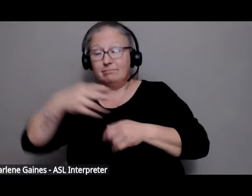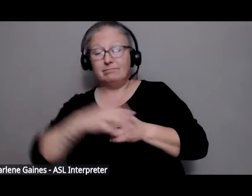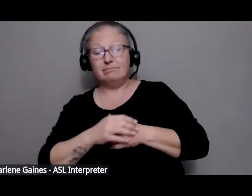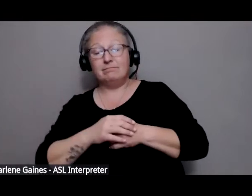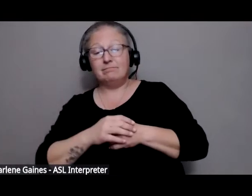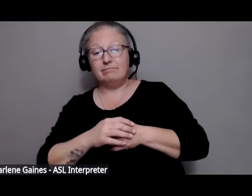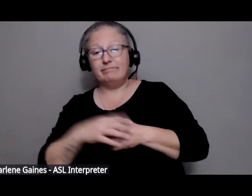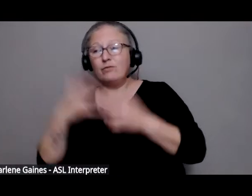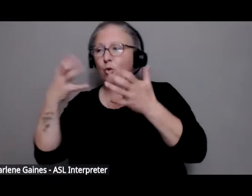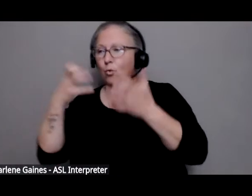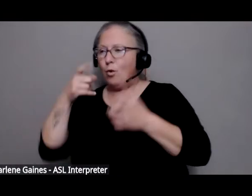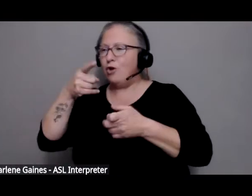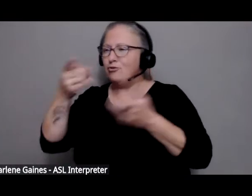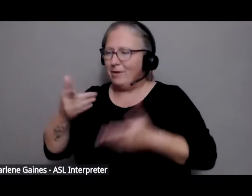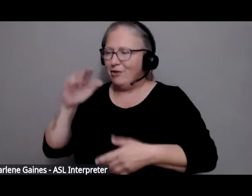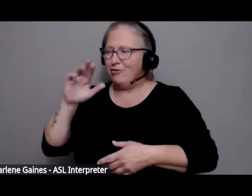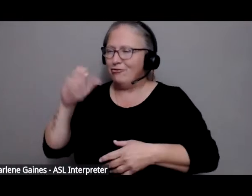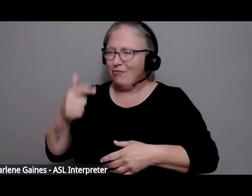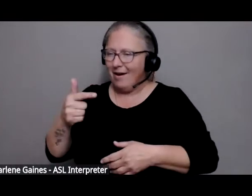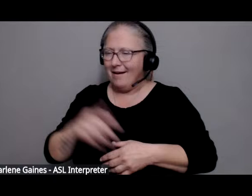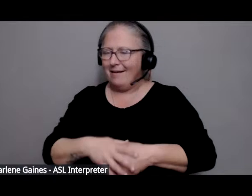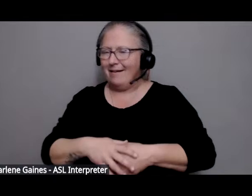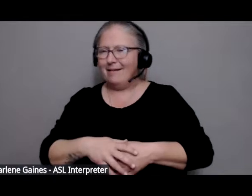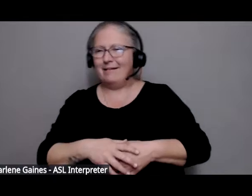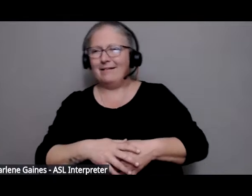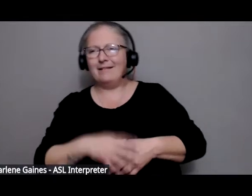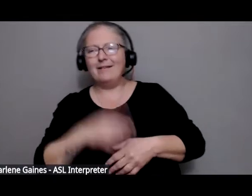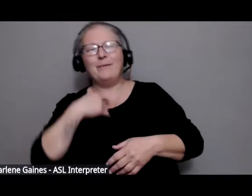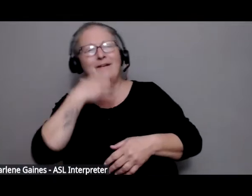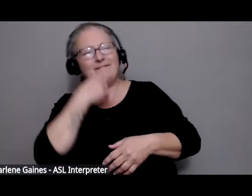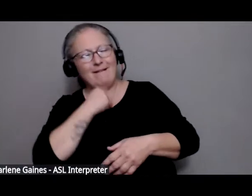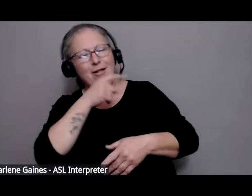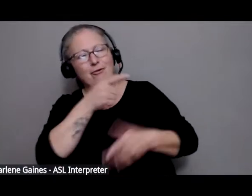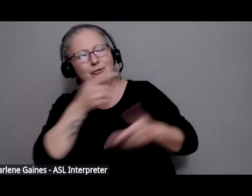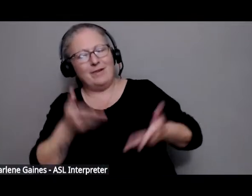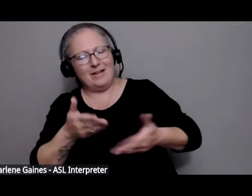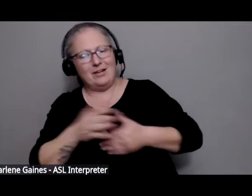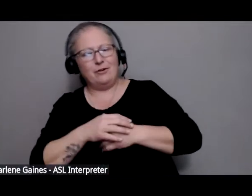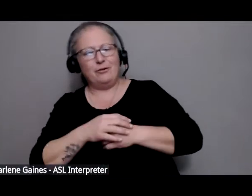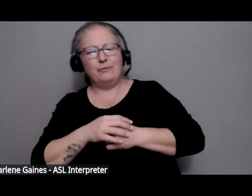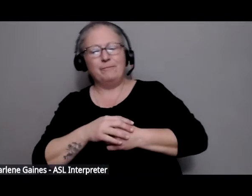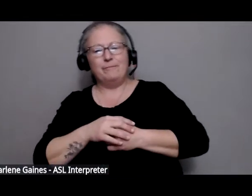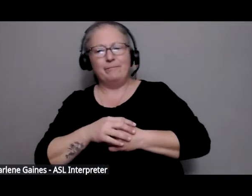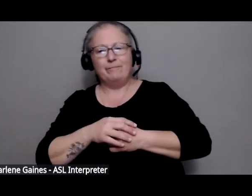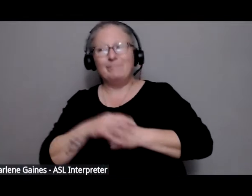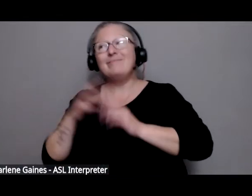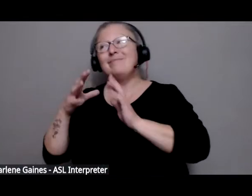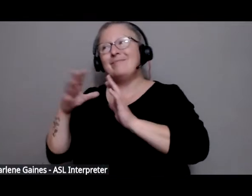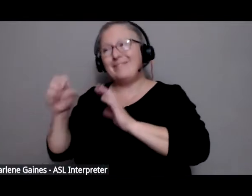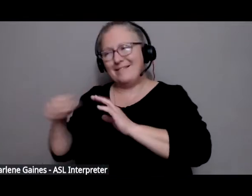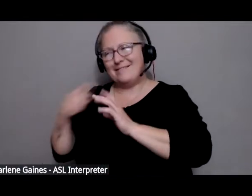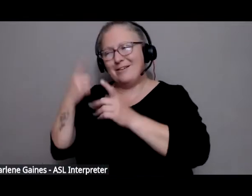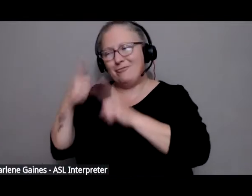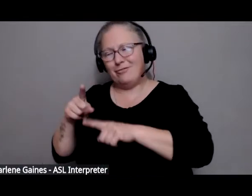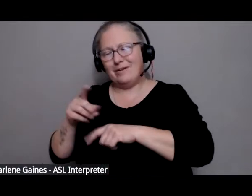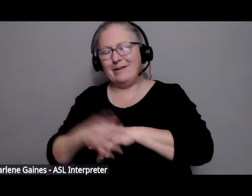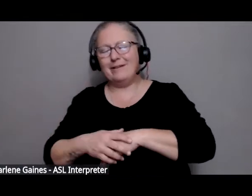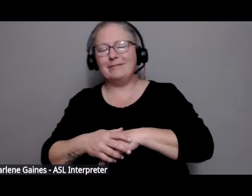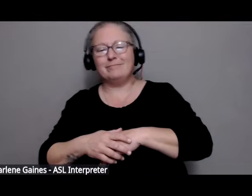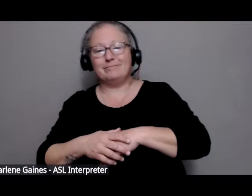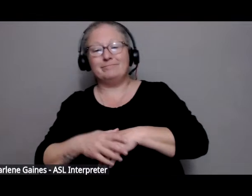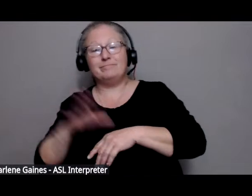Well, we want you to be here, Greg. Thanks. We value your presence. Ditto. Okay, so you've got your